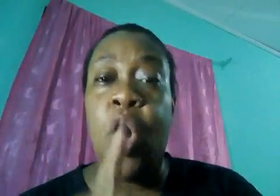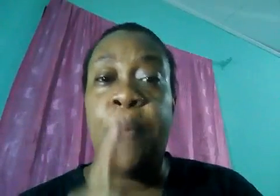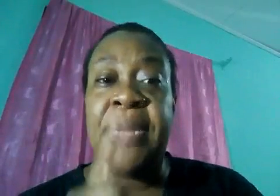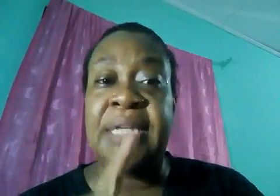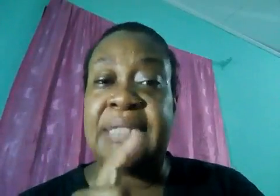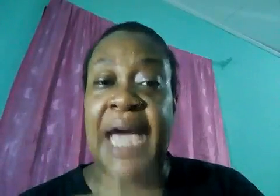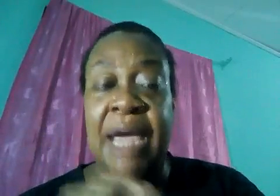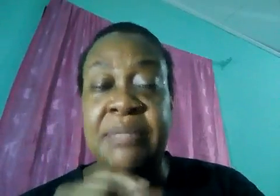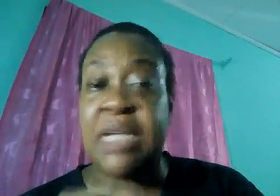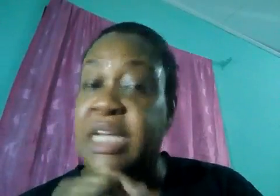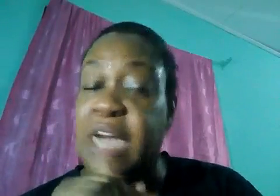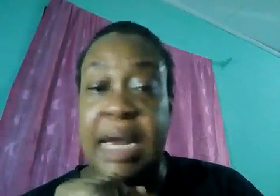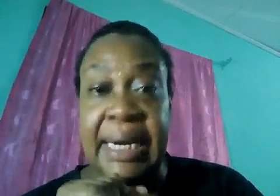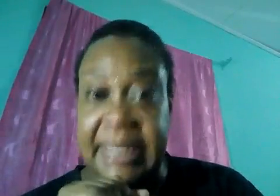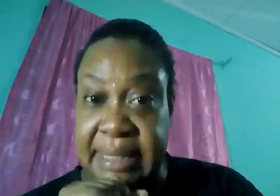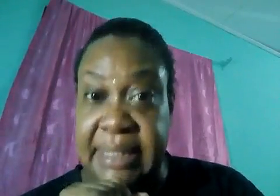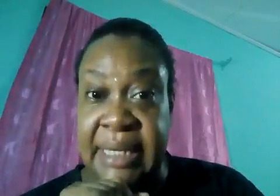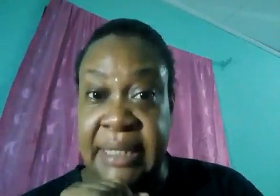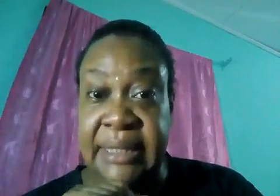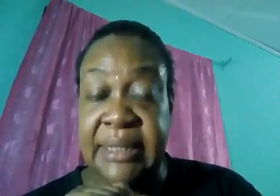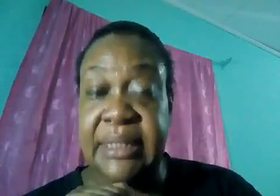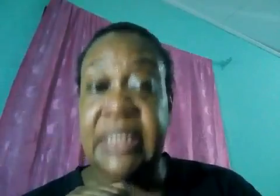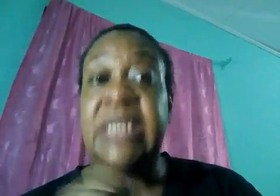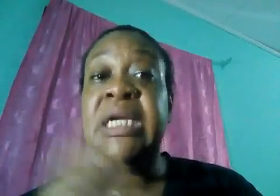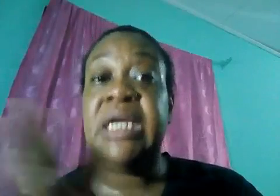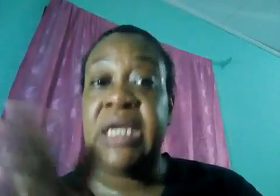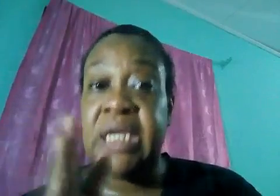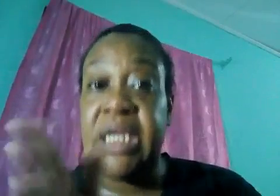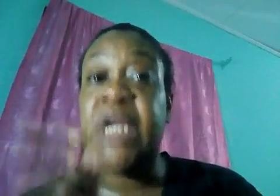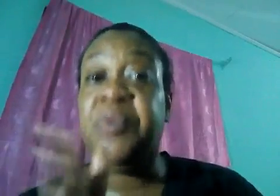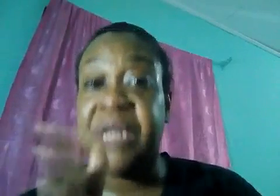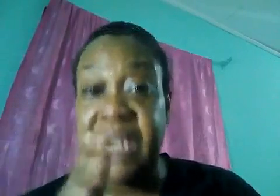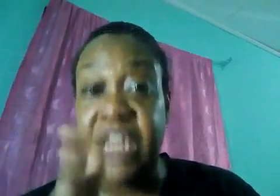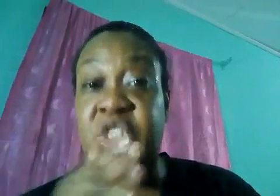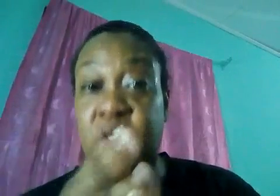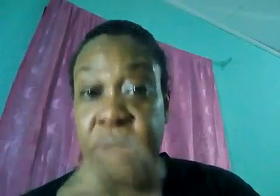times and you're not listening, he will get you out of the way.